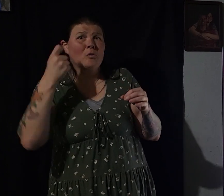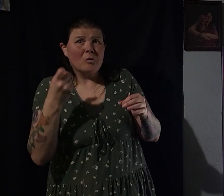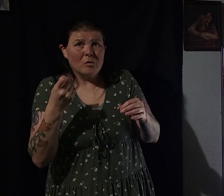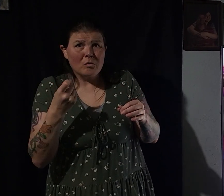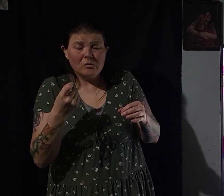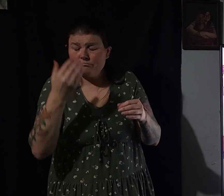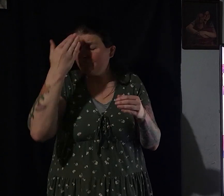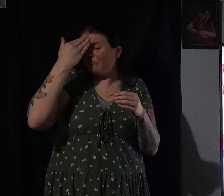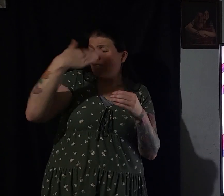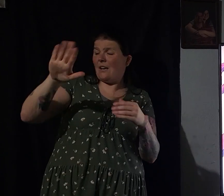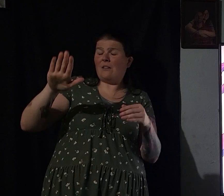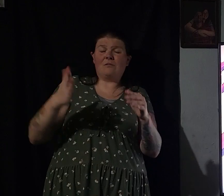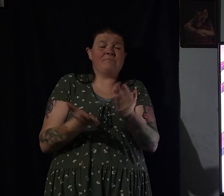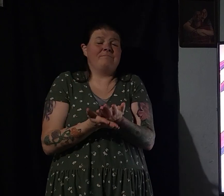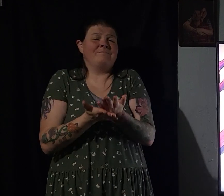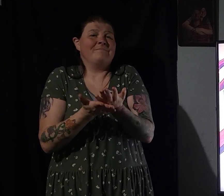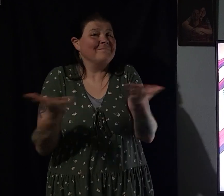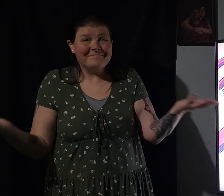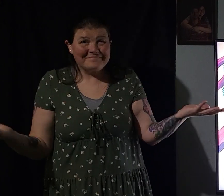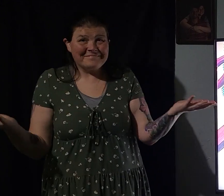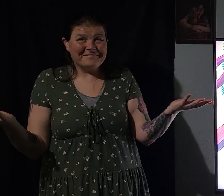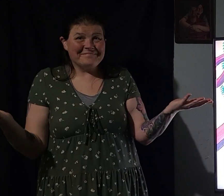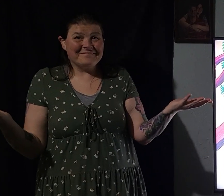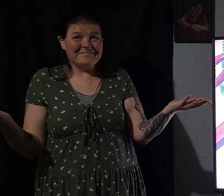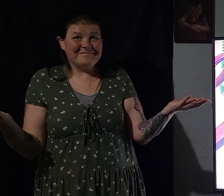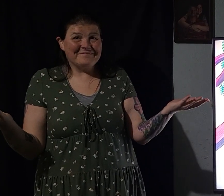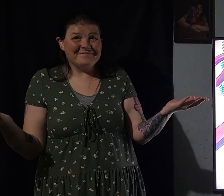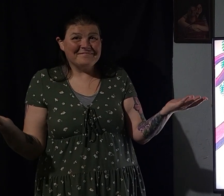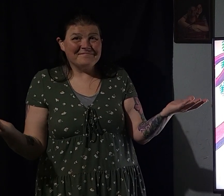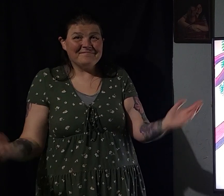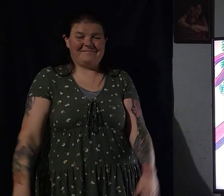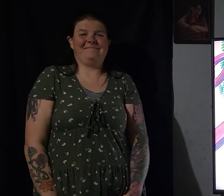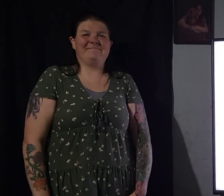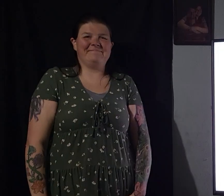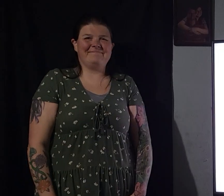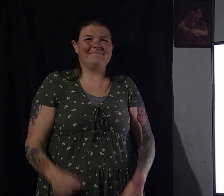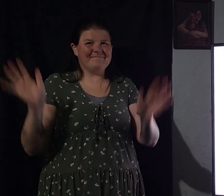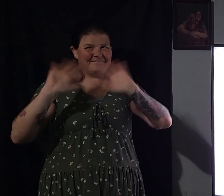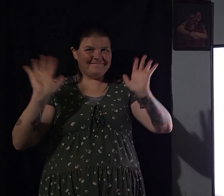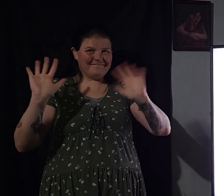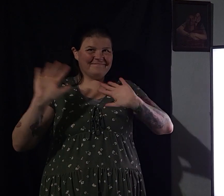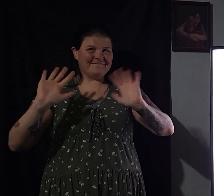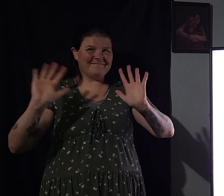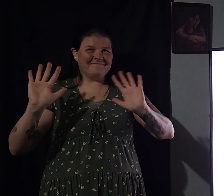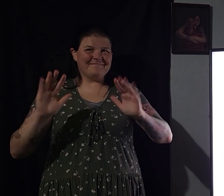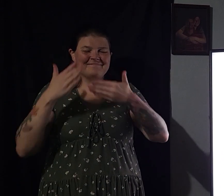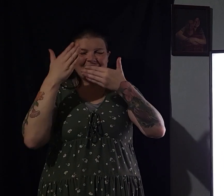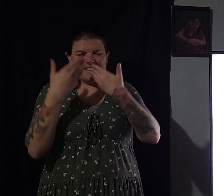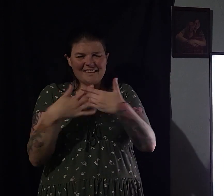don't know what is. The end.